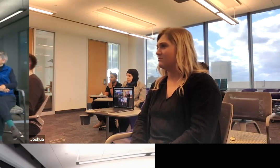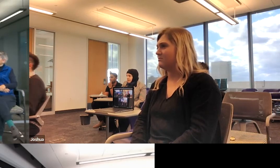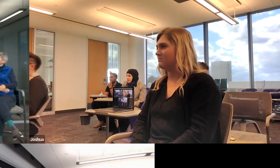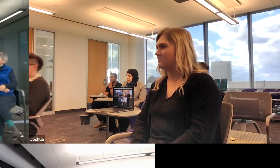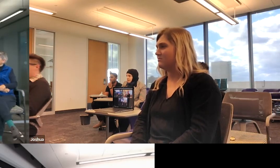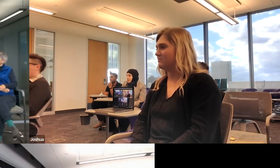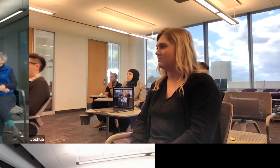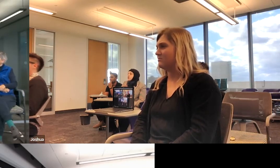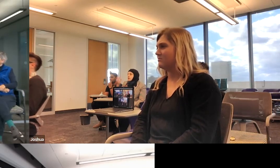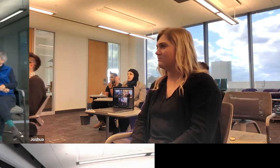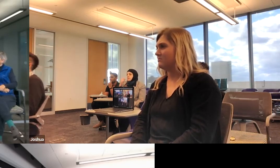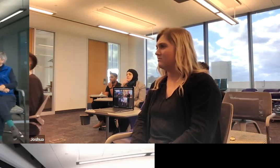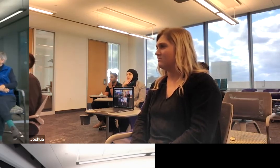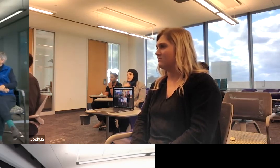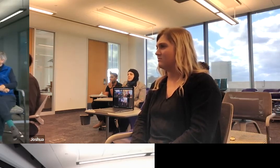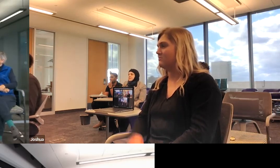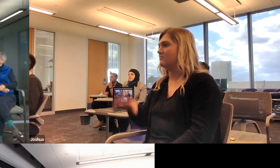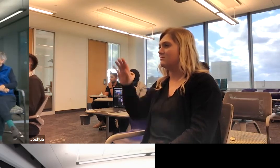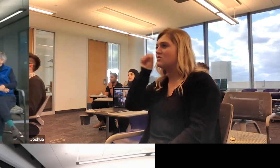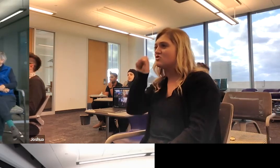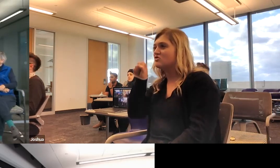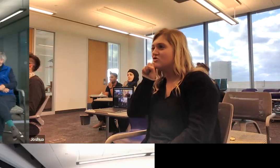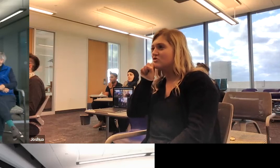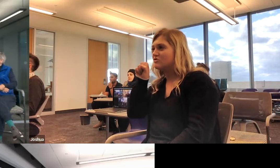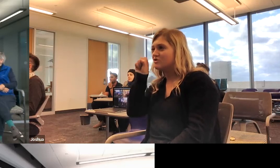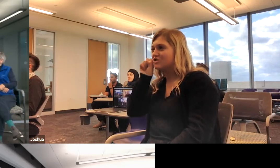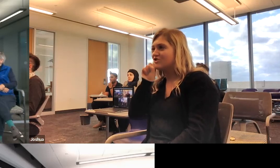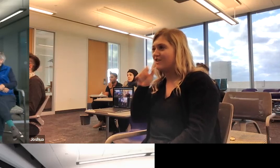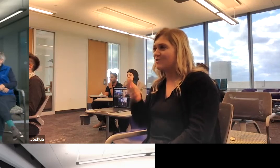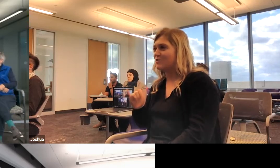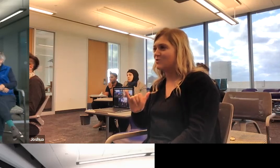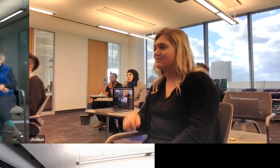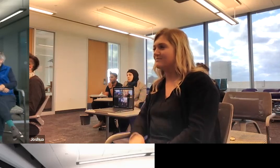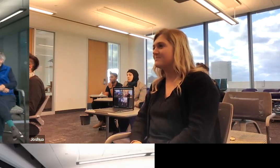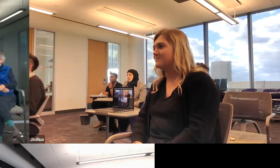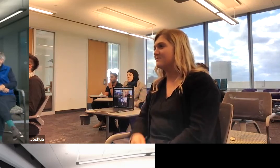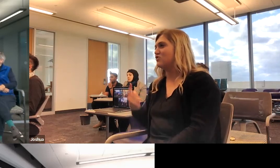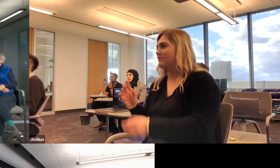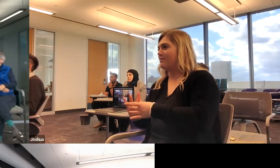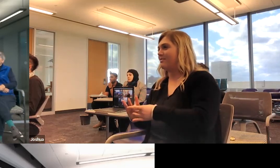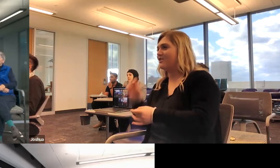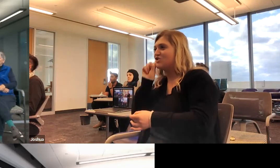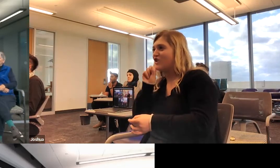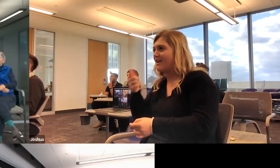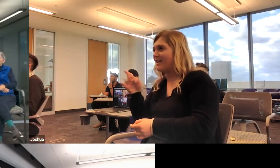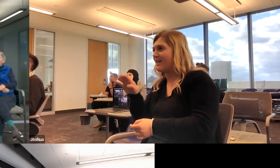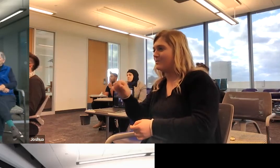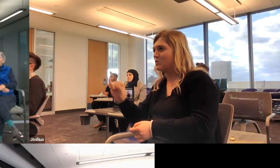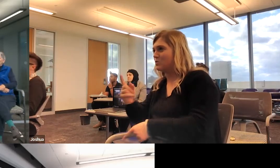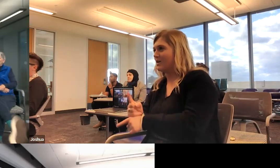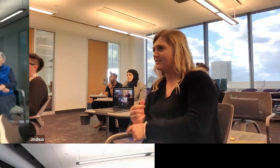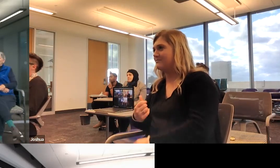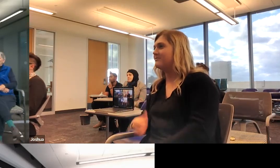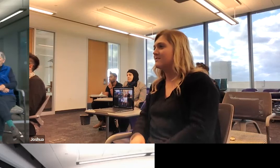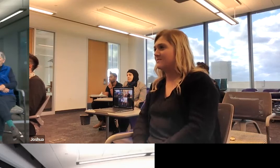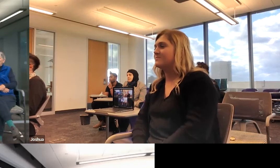there's a few. facilities. There's a few Shannon different Gibbs, folks too. on campus. And so if there is an interpreter there, what if no